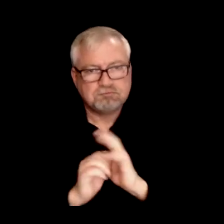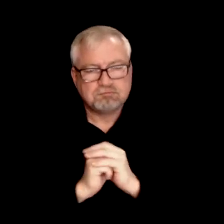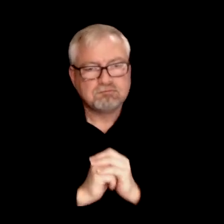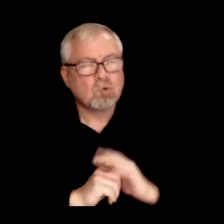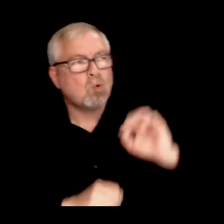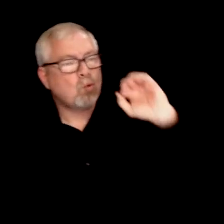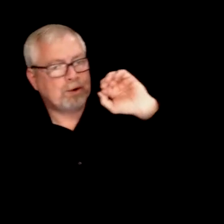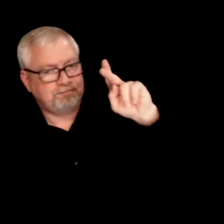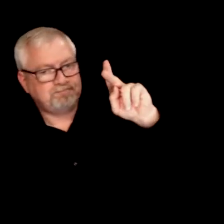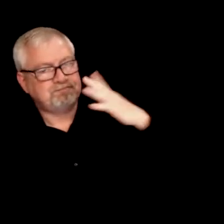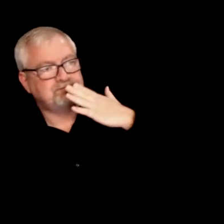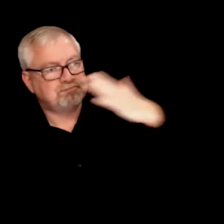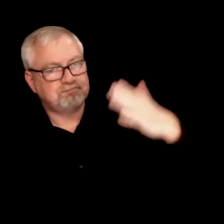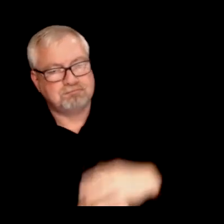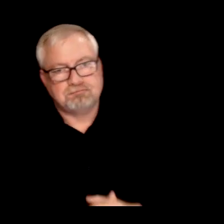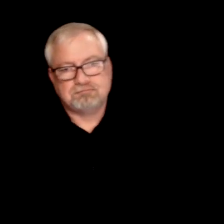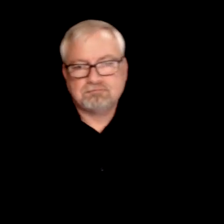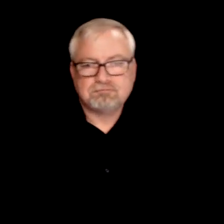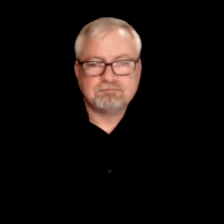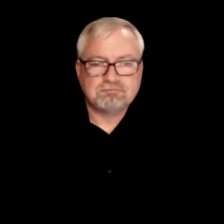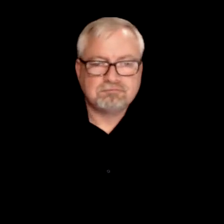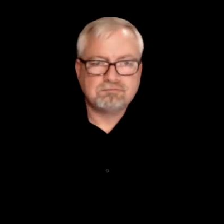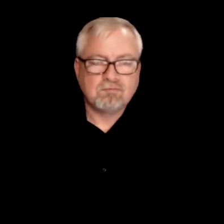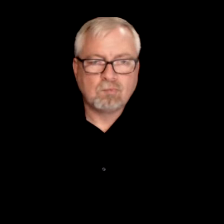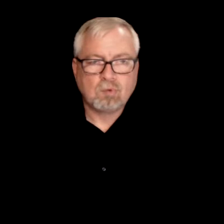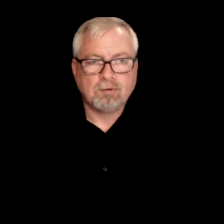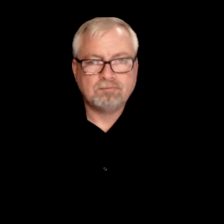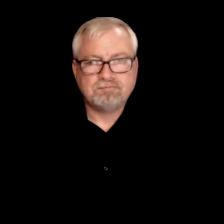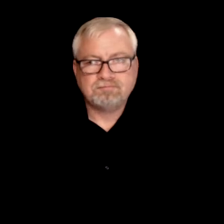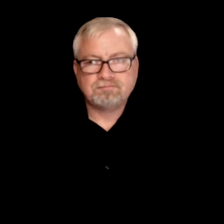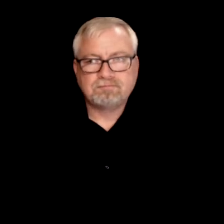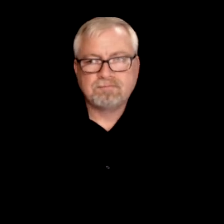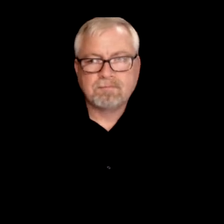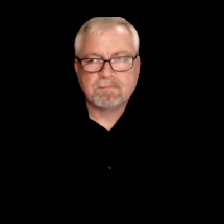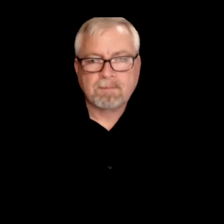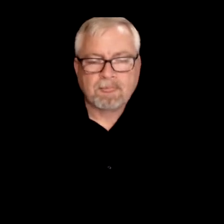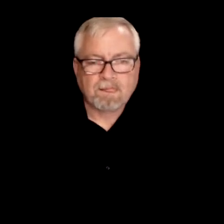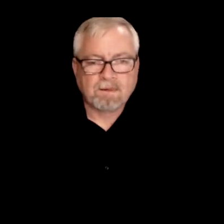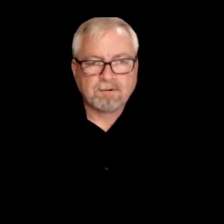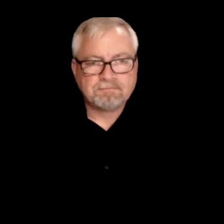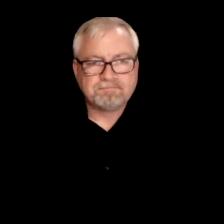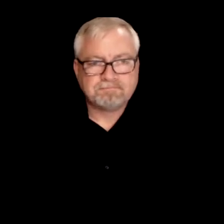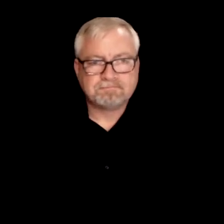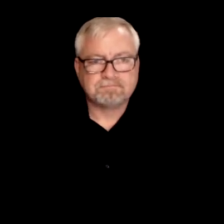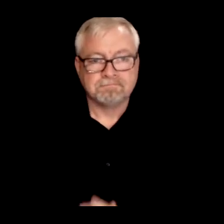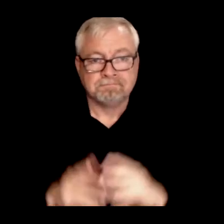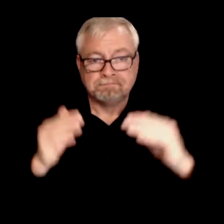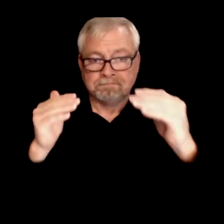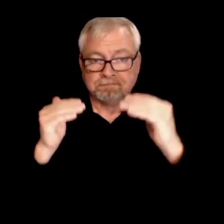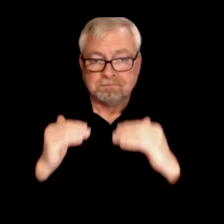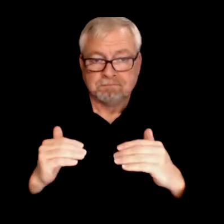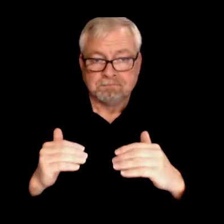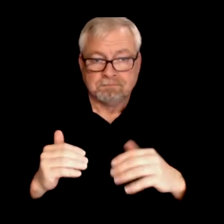We now have Stephen Joyce from Bloomberg. Your line is